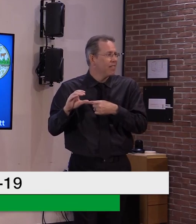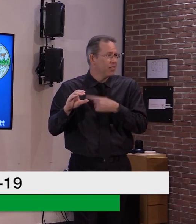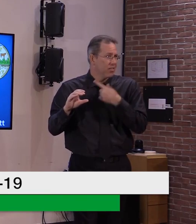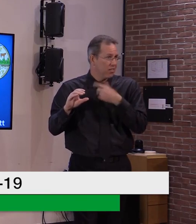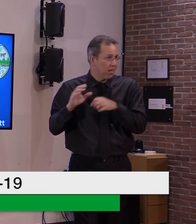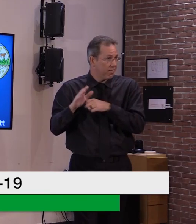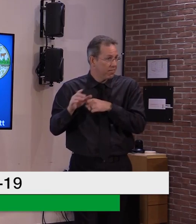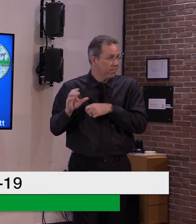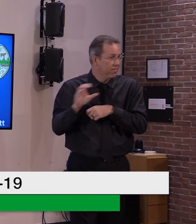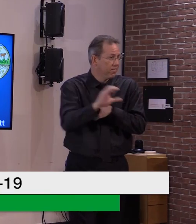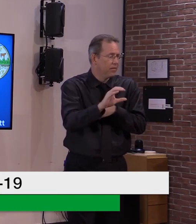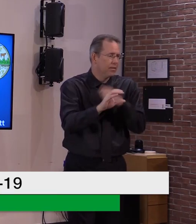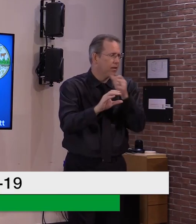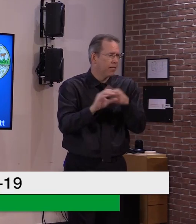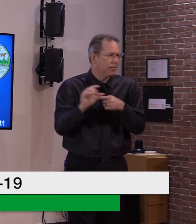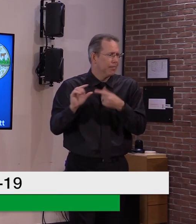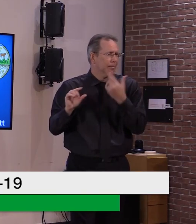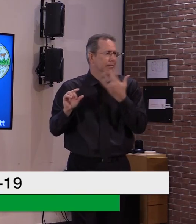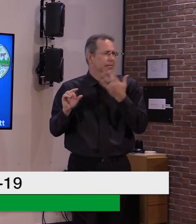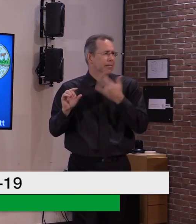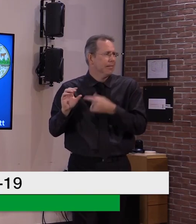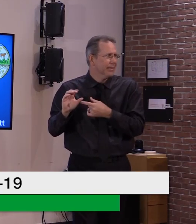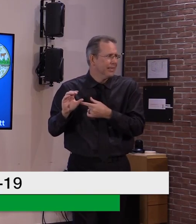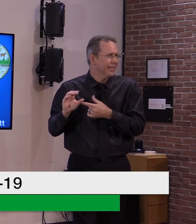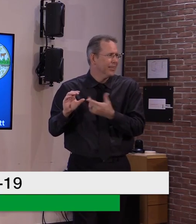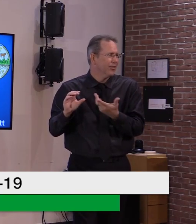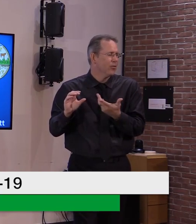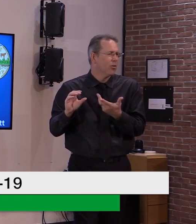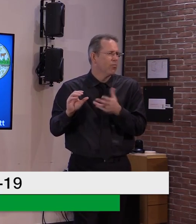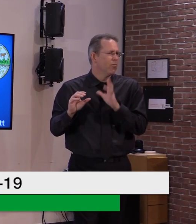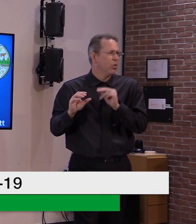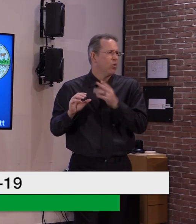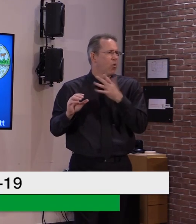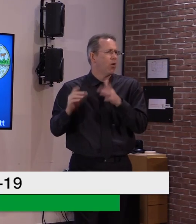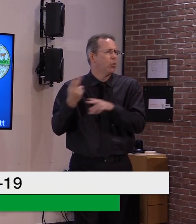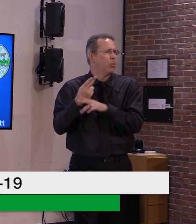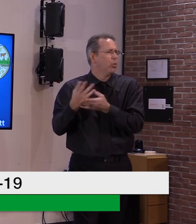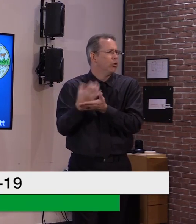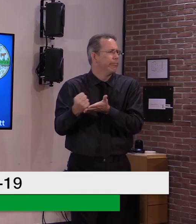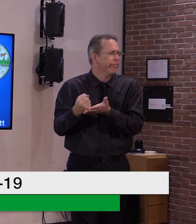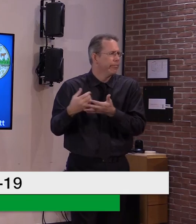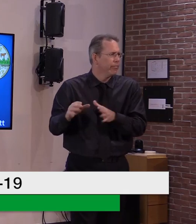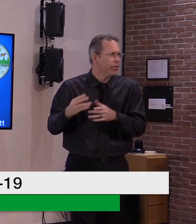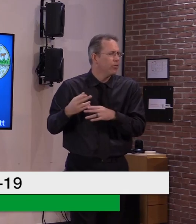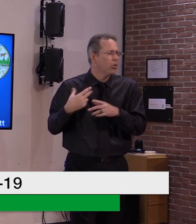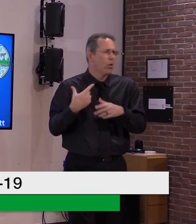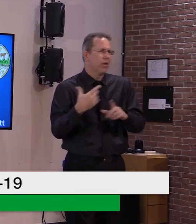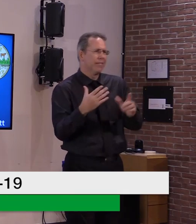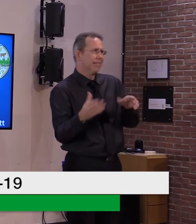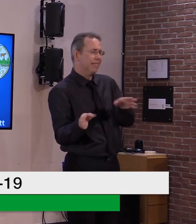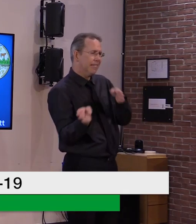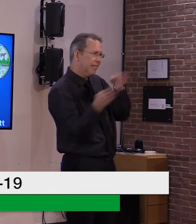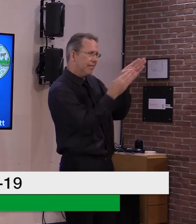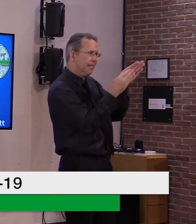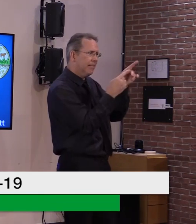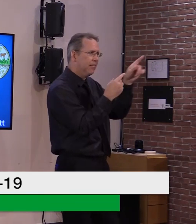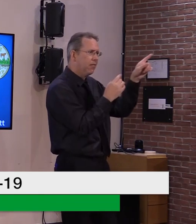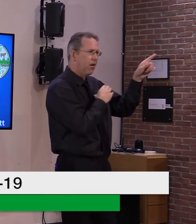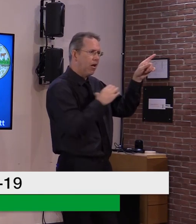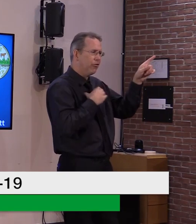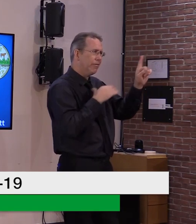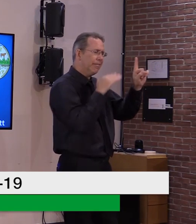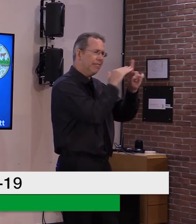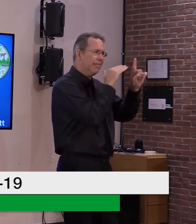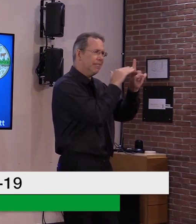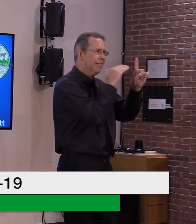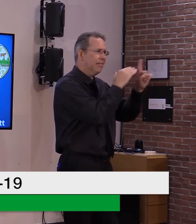do this either so at this point in time we're hoping that the the secretary of labor or congress there are many